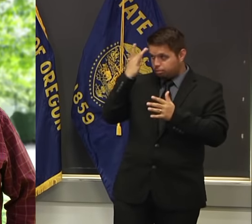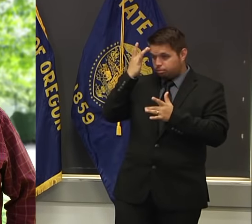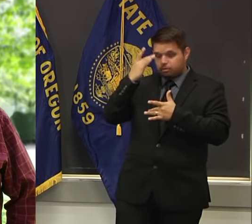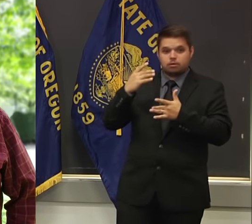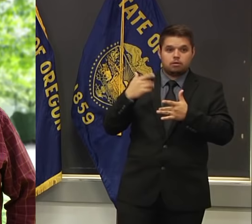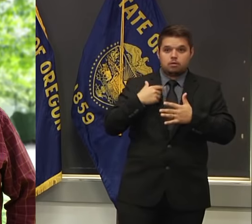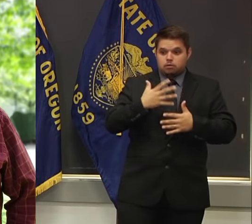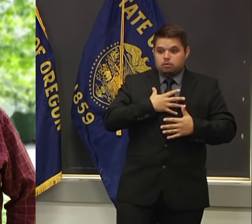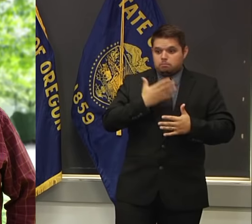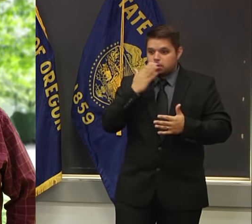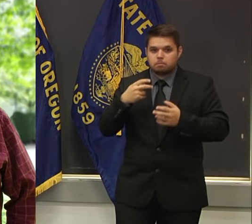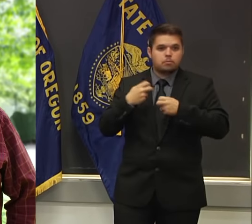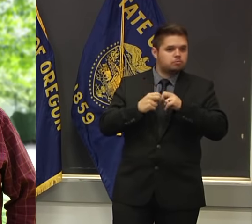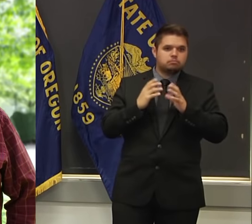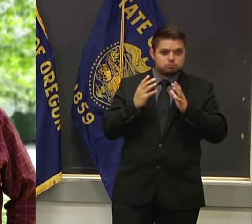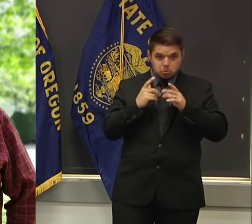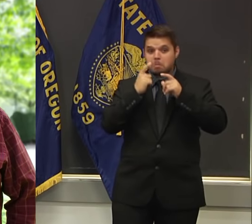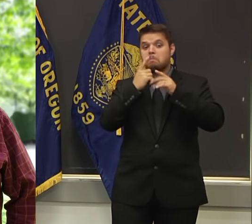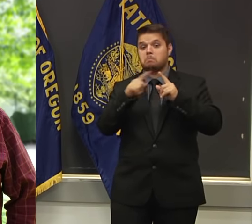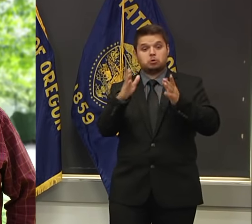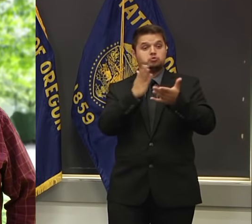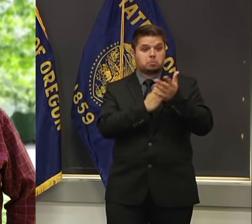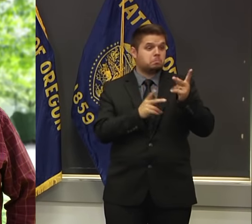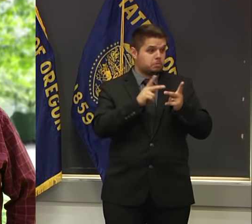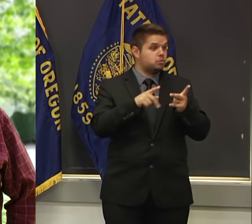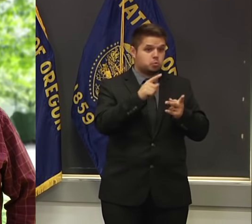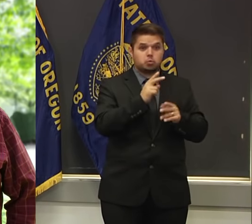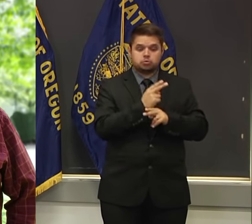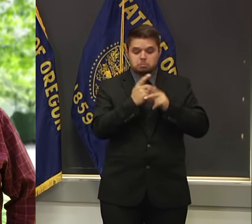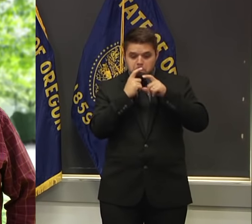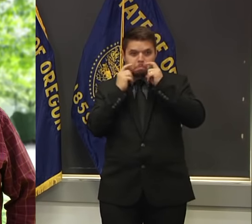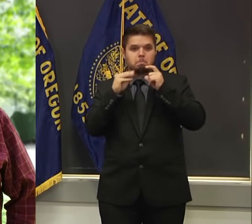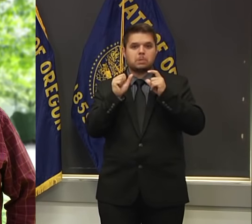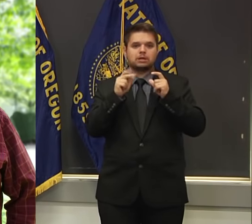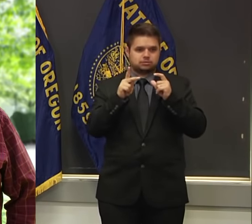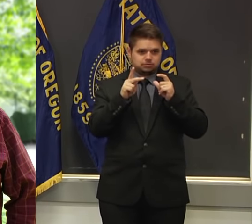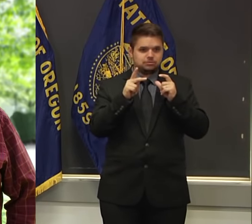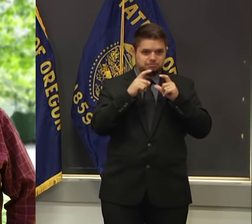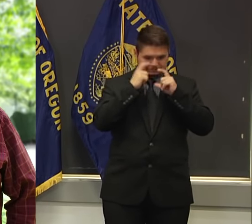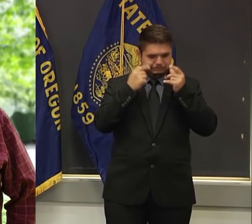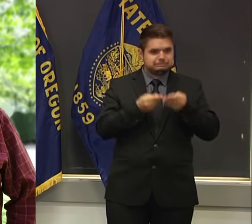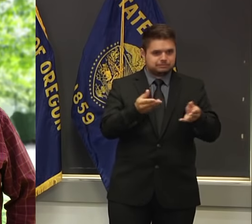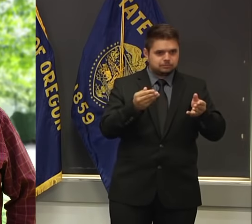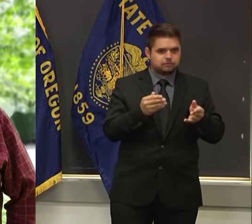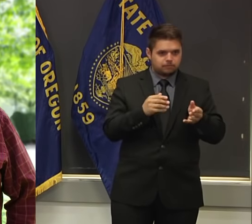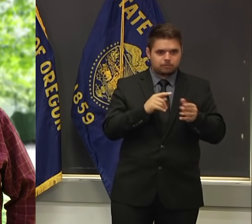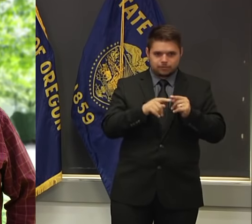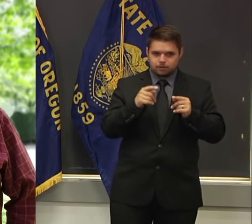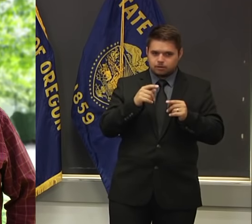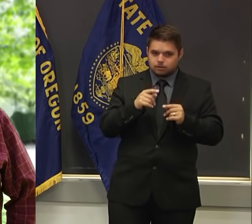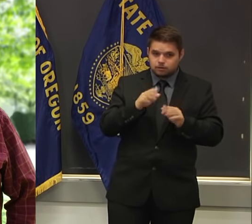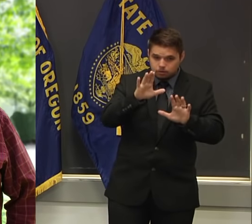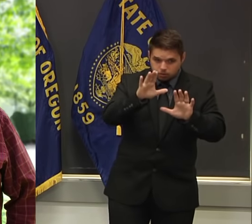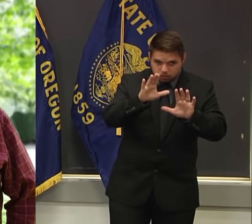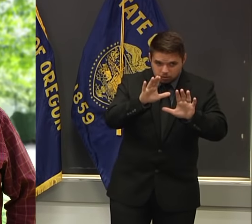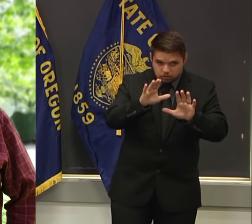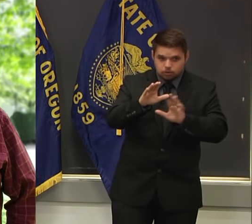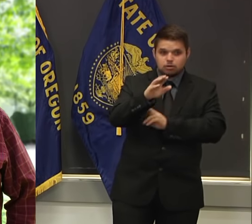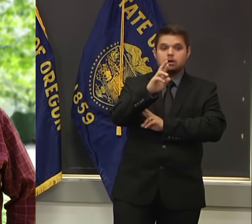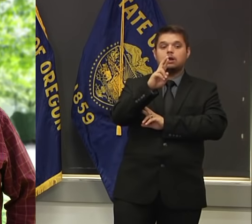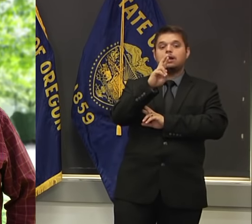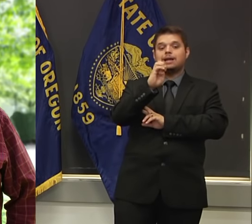used. Now, it's important to remember, in this case, when we're talking about masks, we are talking about respirators. And so the sort